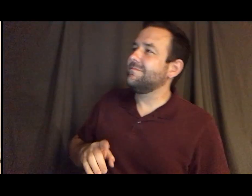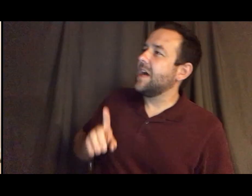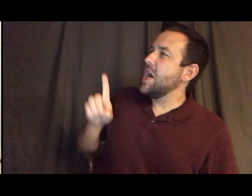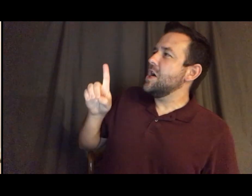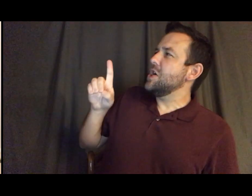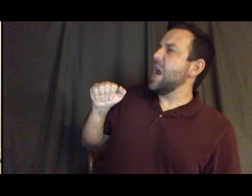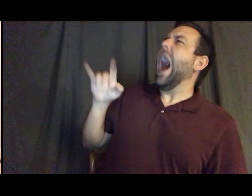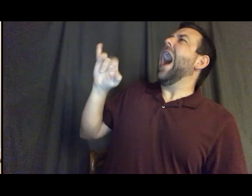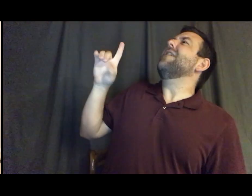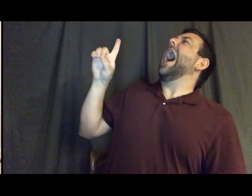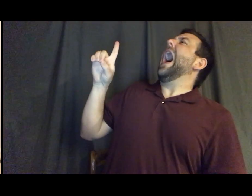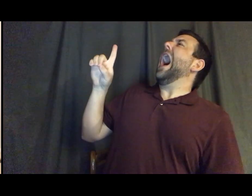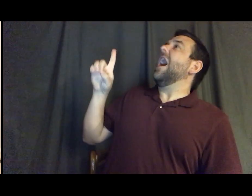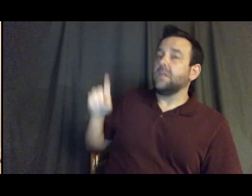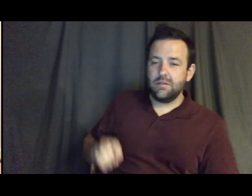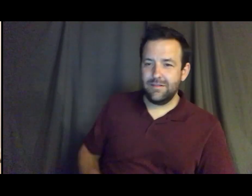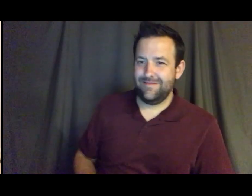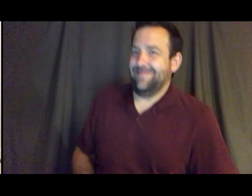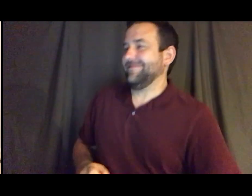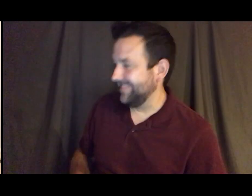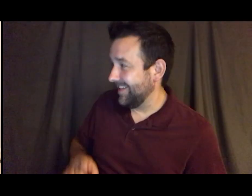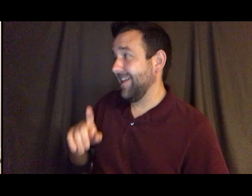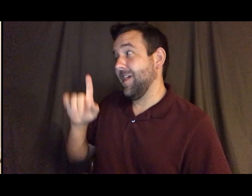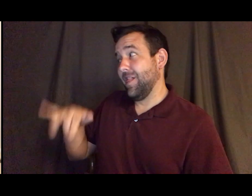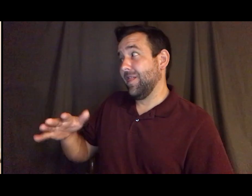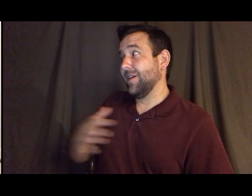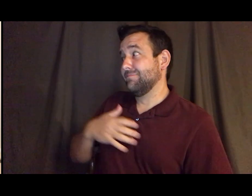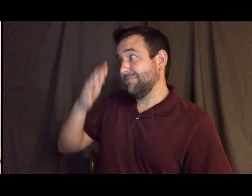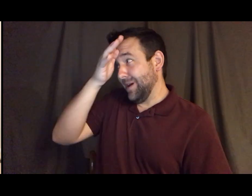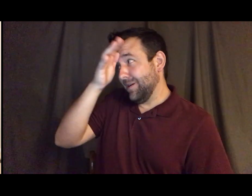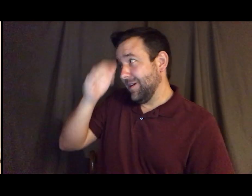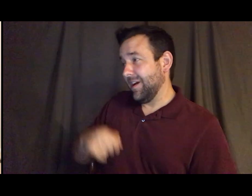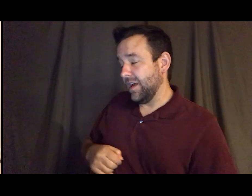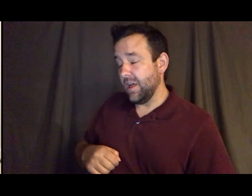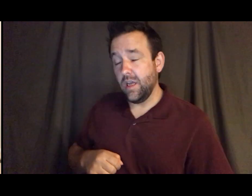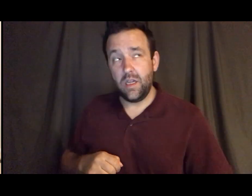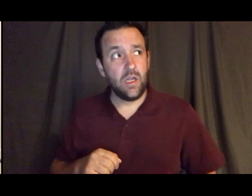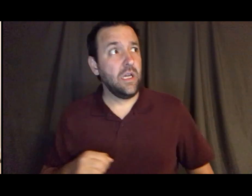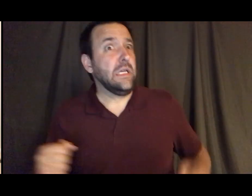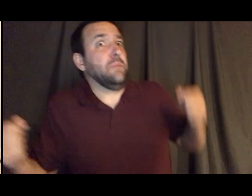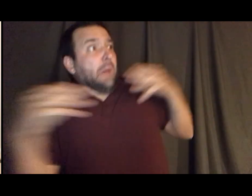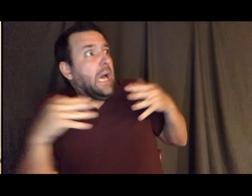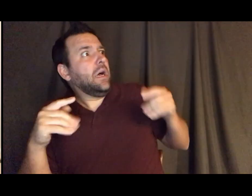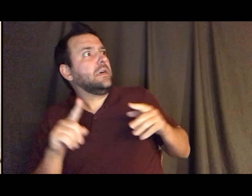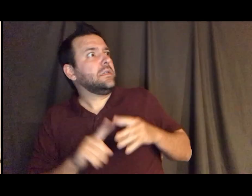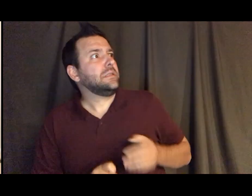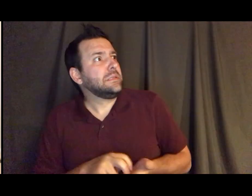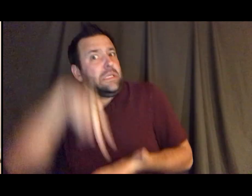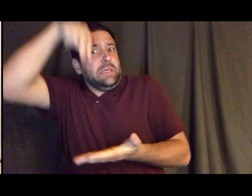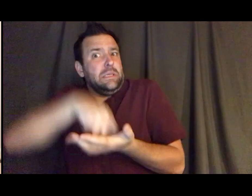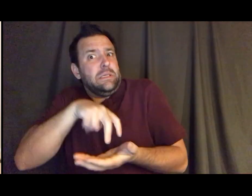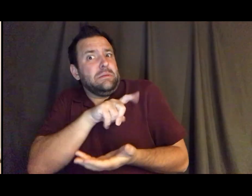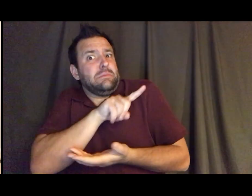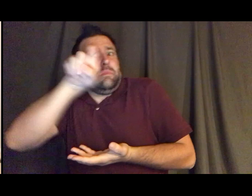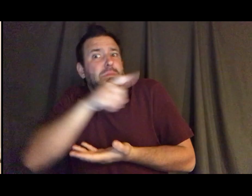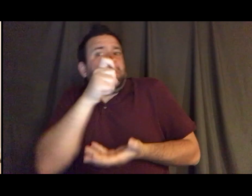"That's my father," said David. Julie jumped up in the air, ran around in a circle 3 times, and ran home and locked herself in a room